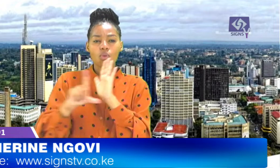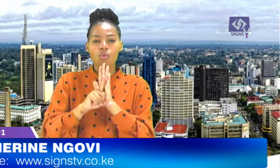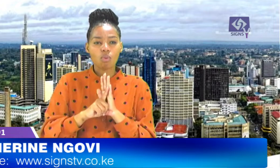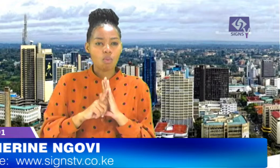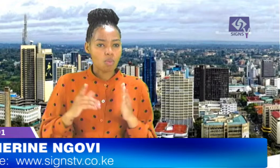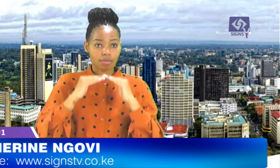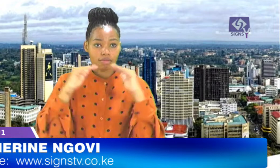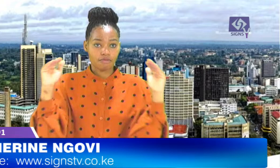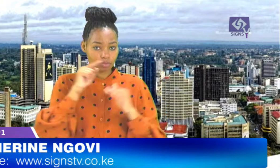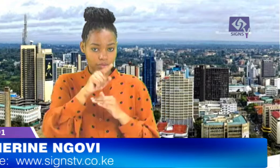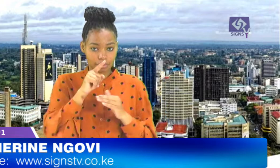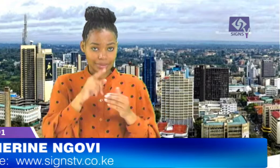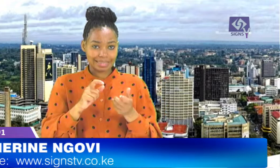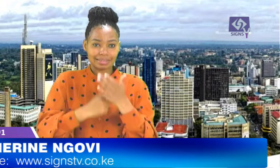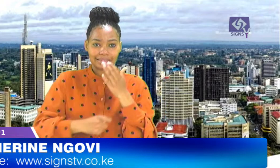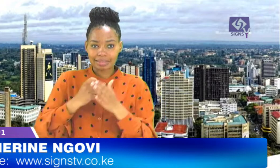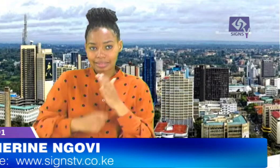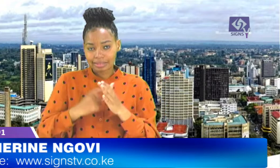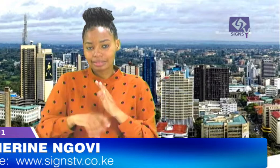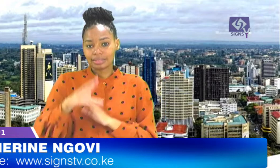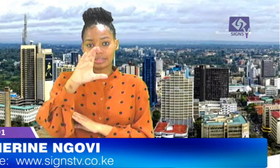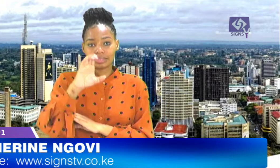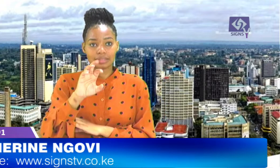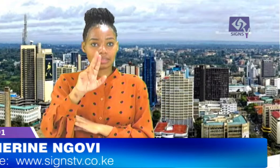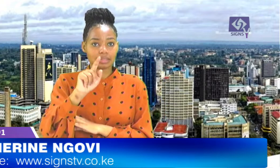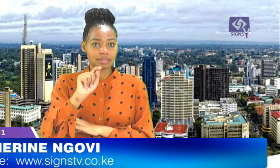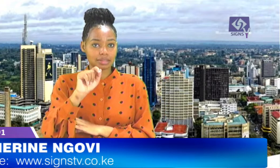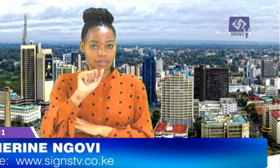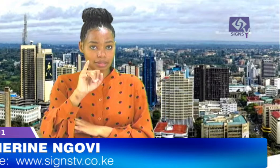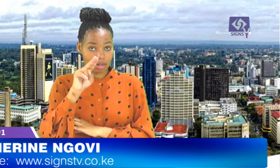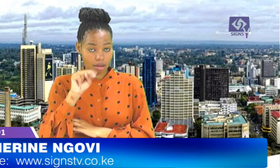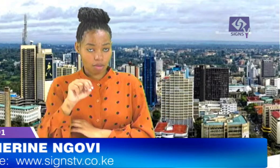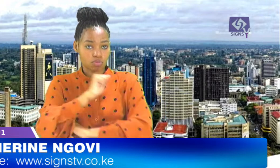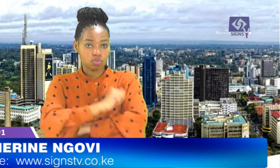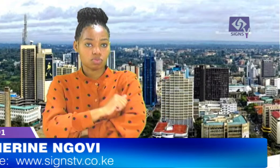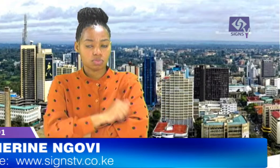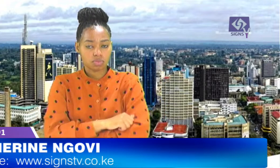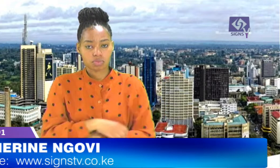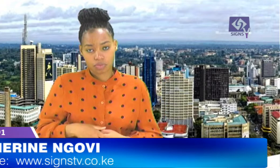will eliminate illegal levies charged by certain schools.